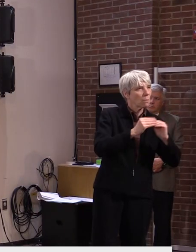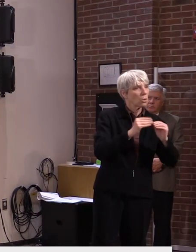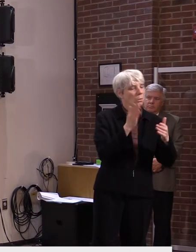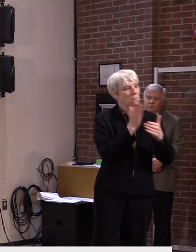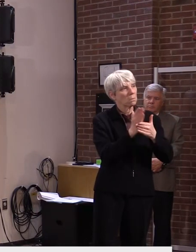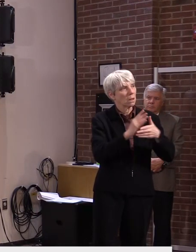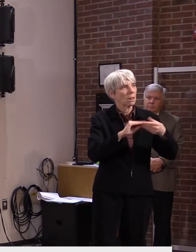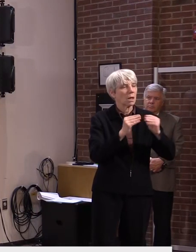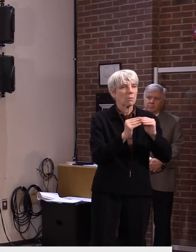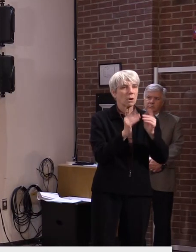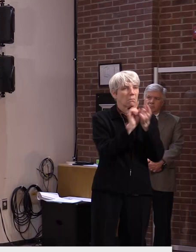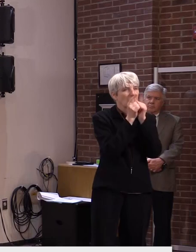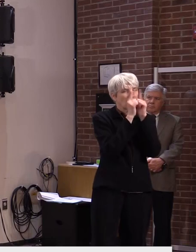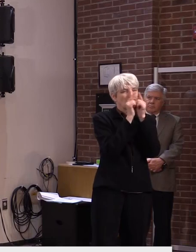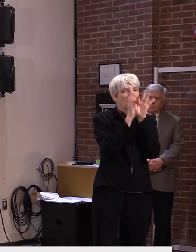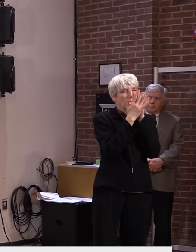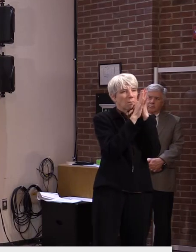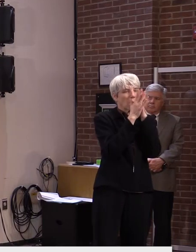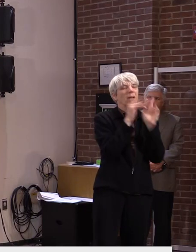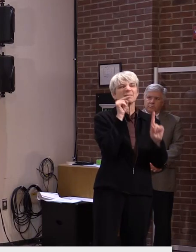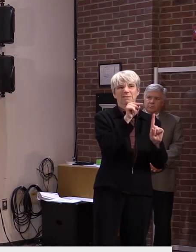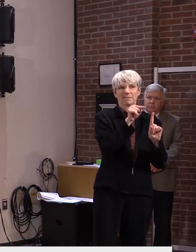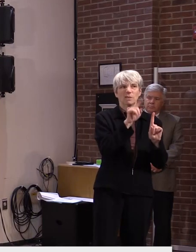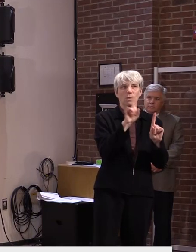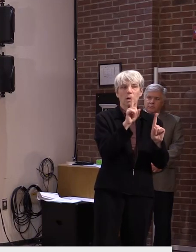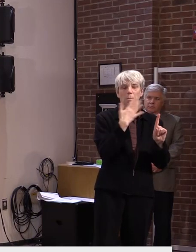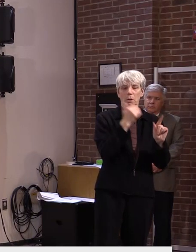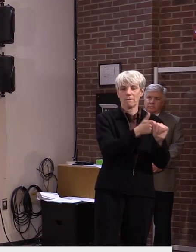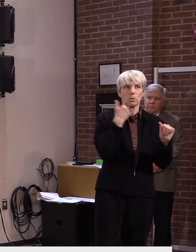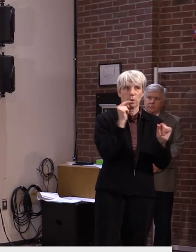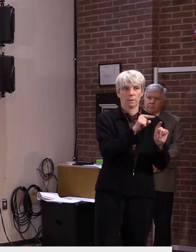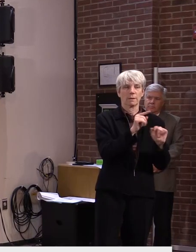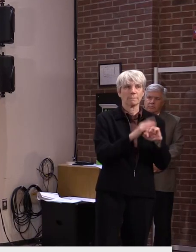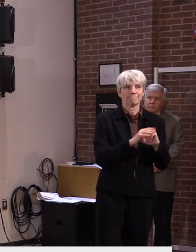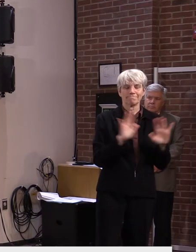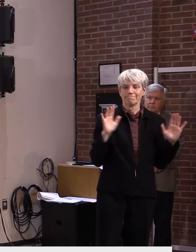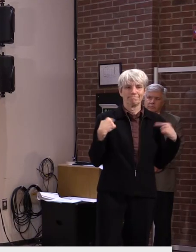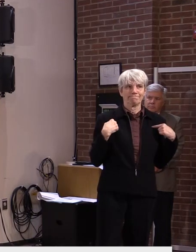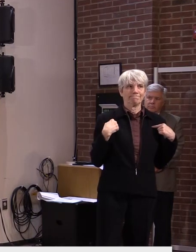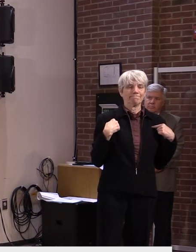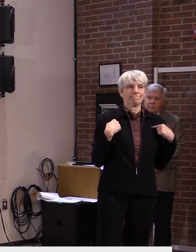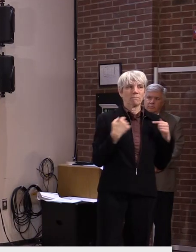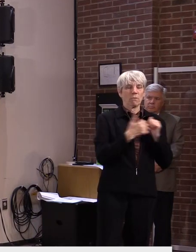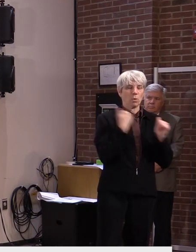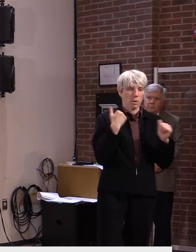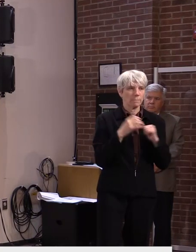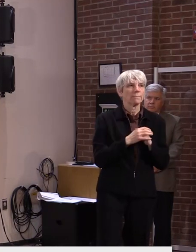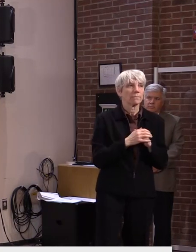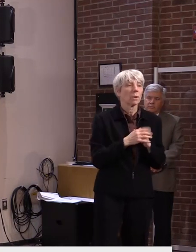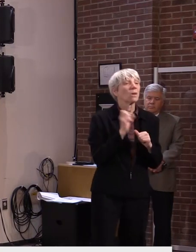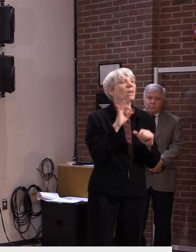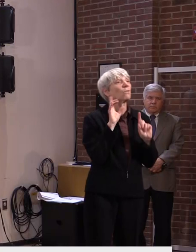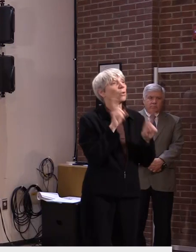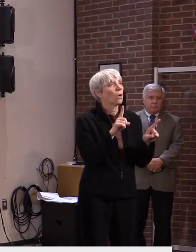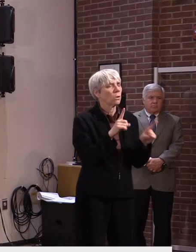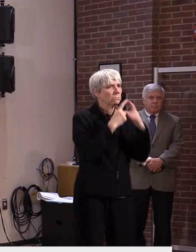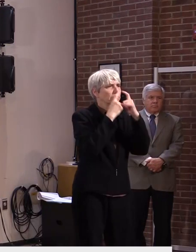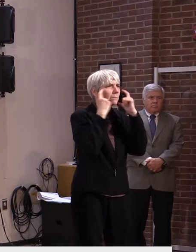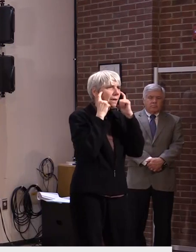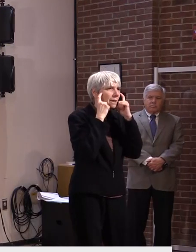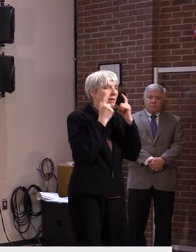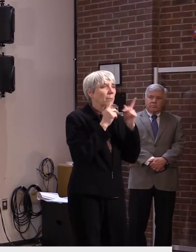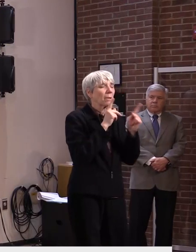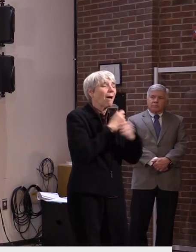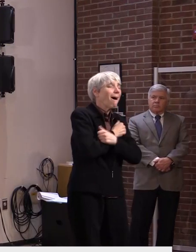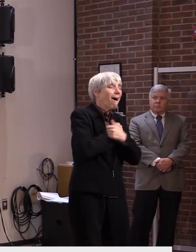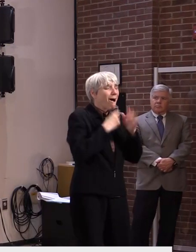gatherings, and that's what people have to pay attention to. Don't put yourself in those positions. Wear a mask when you're around